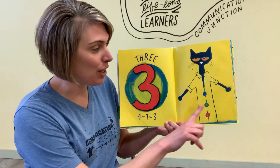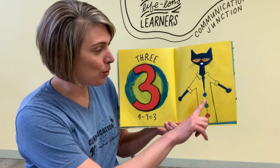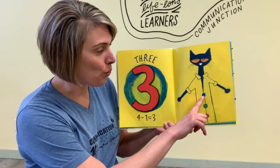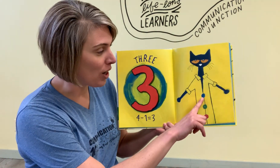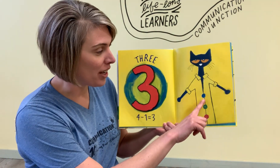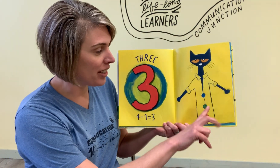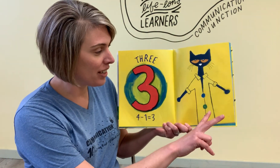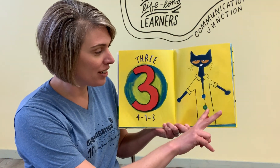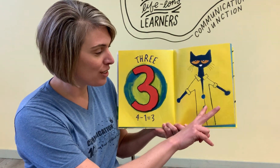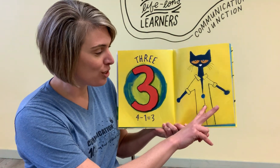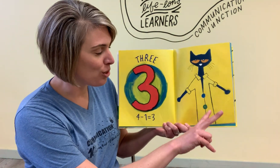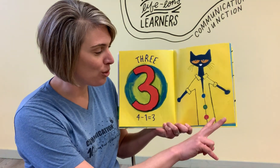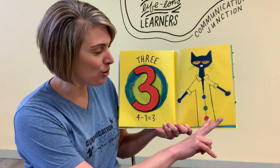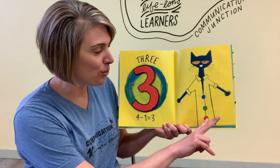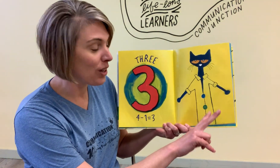3. 1, 2,